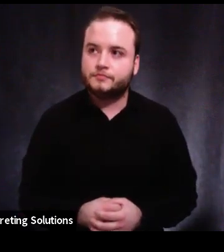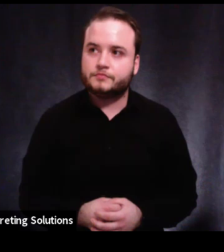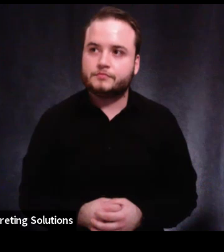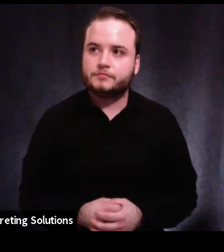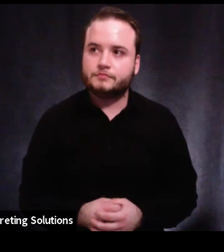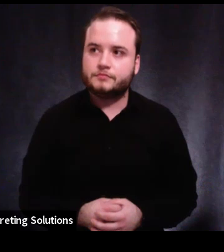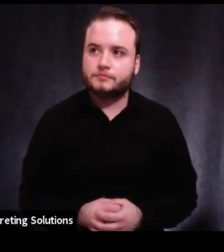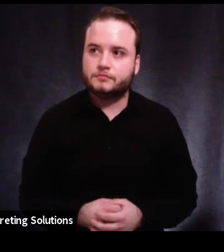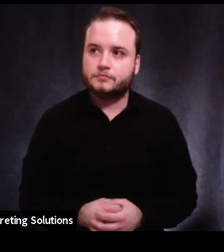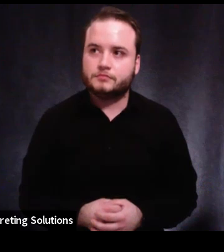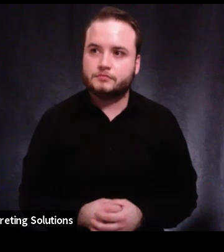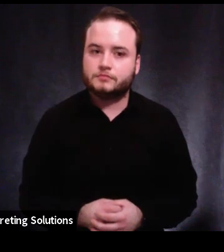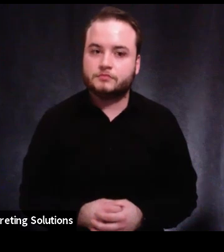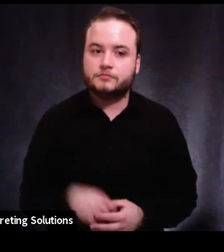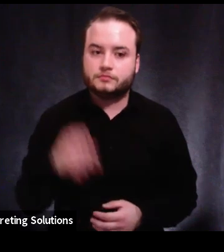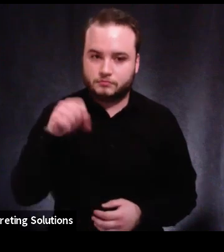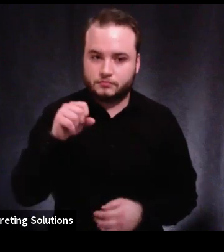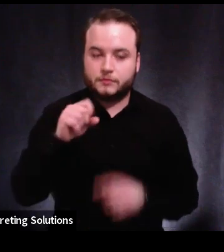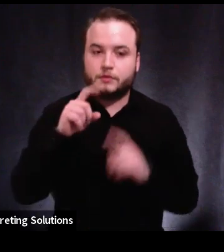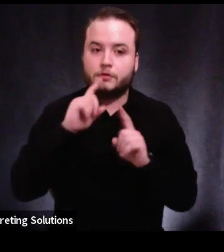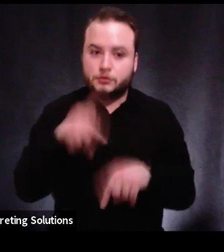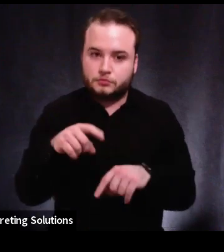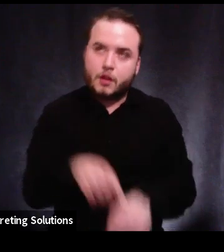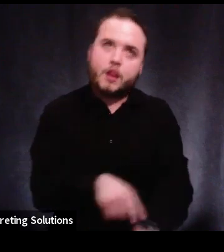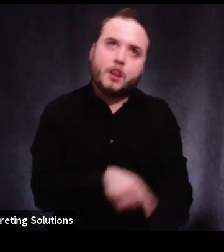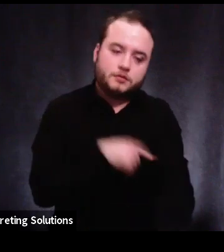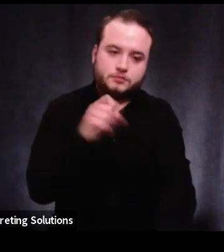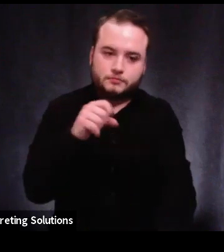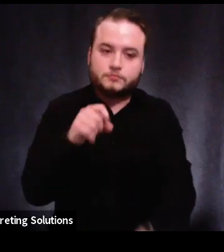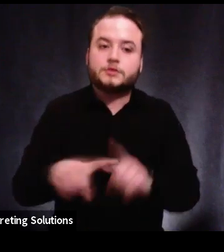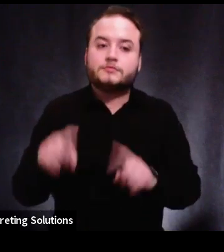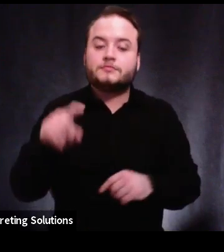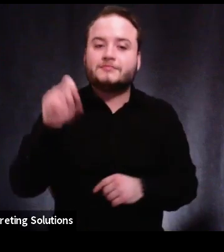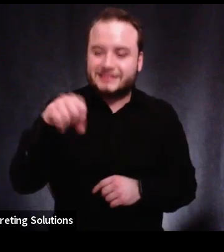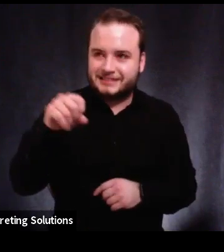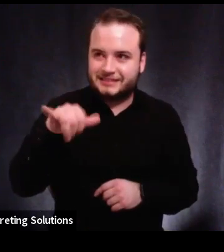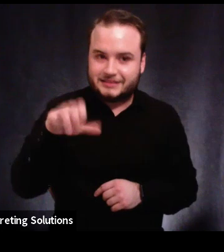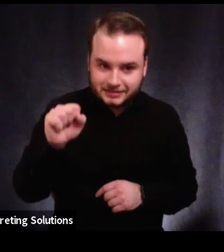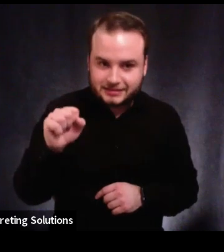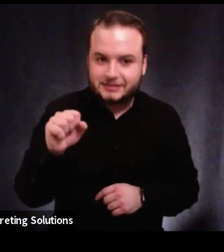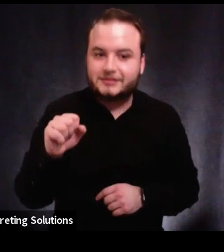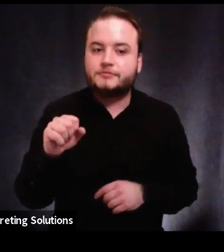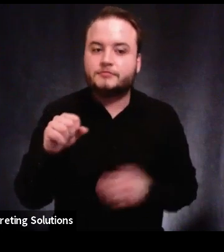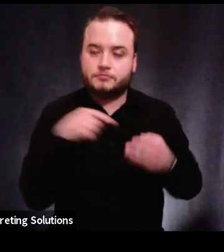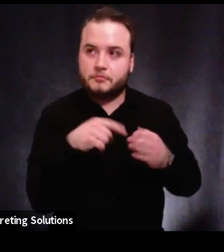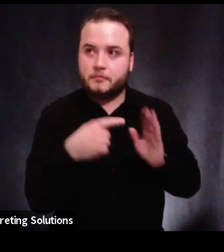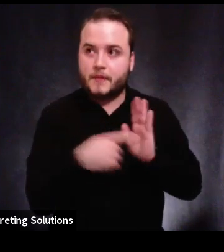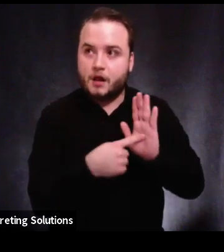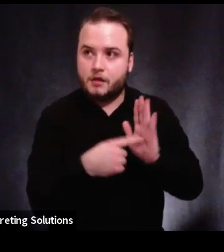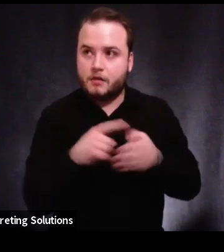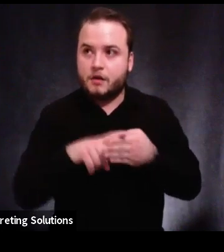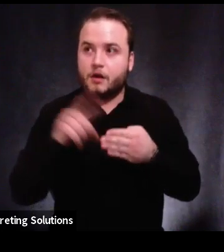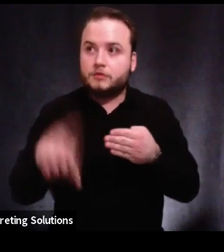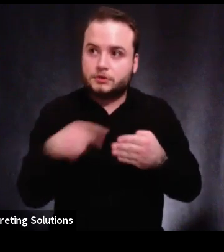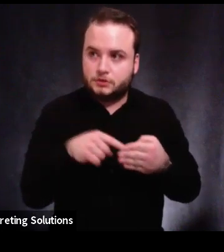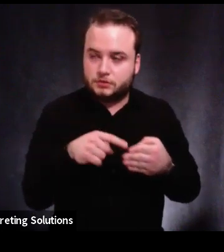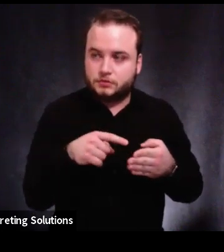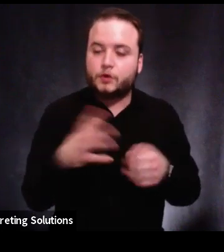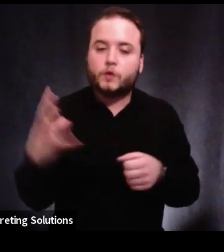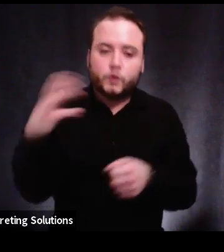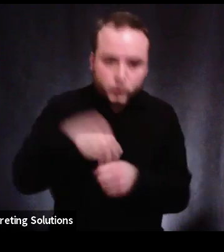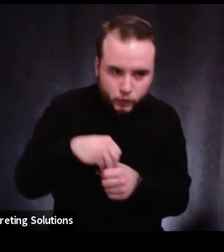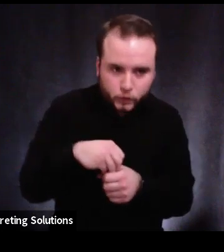include the cases that has not been confirmed through tests. Okay, and just a quick